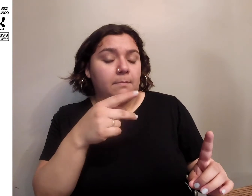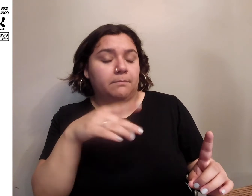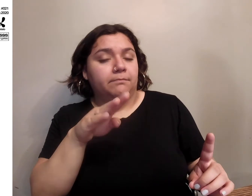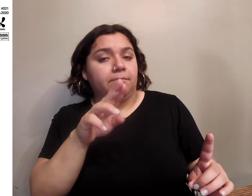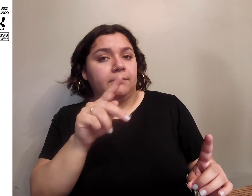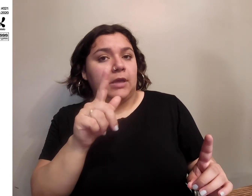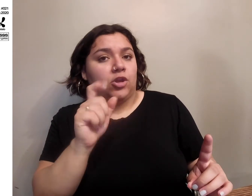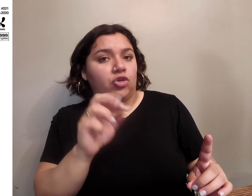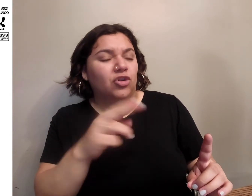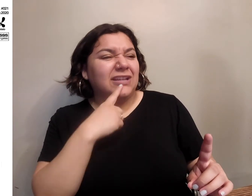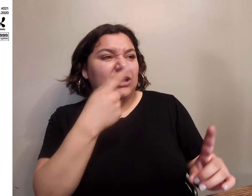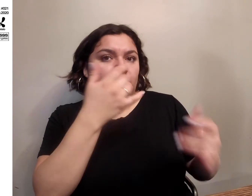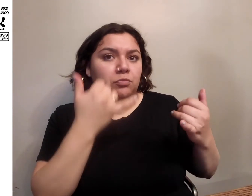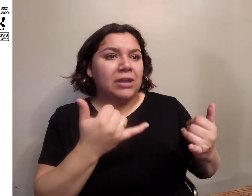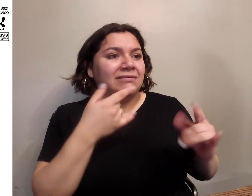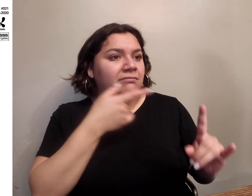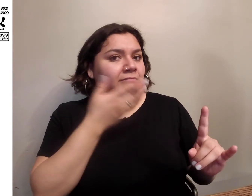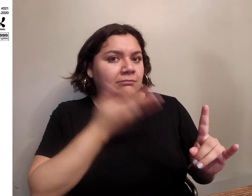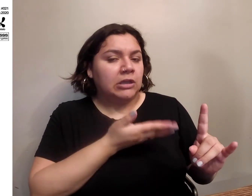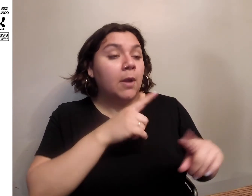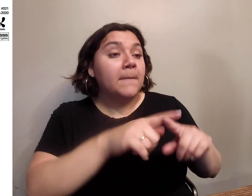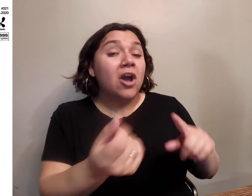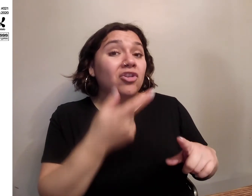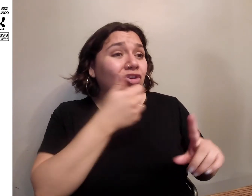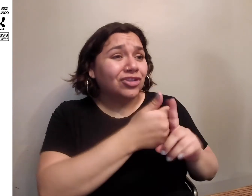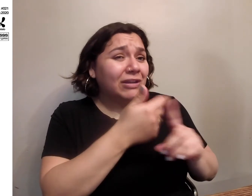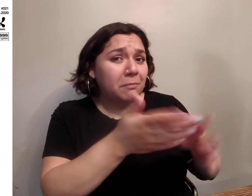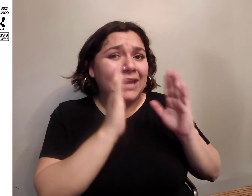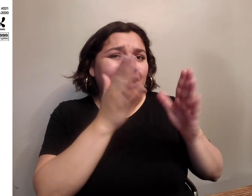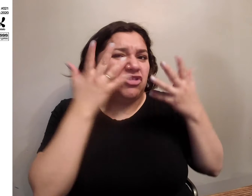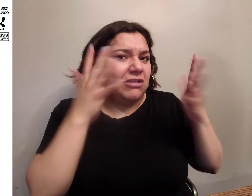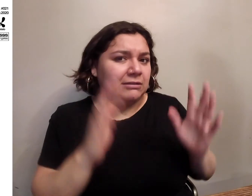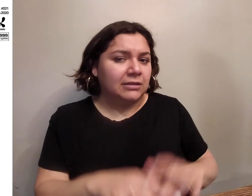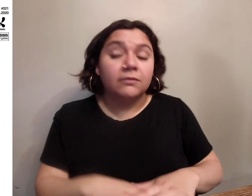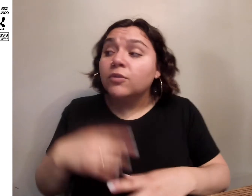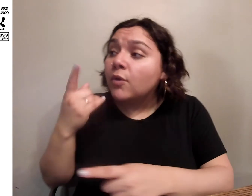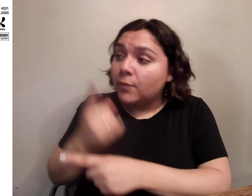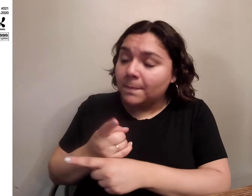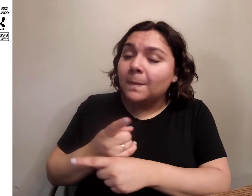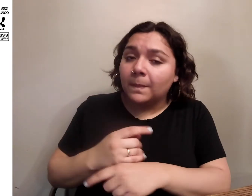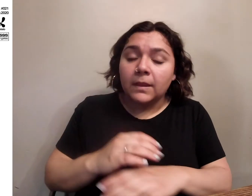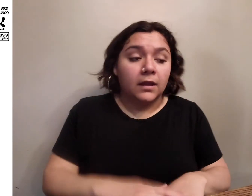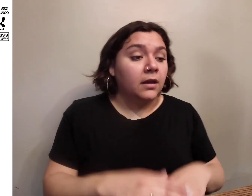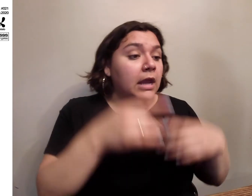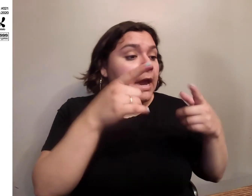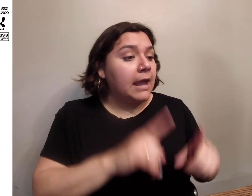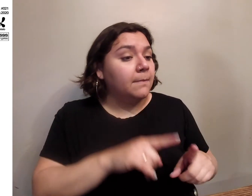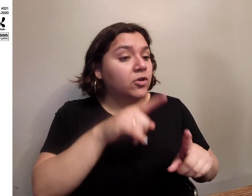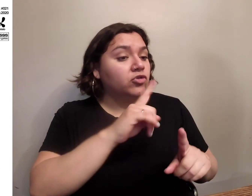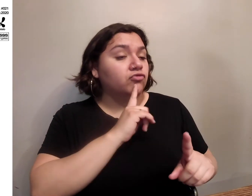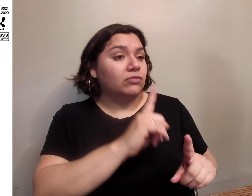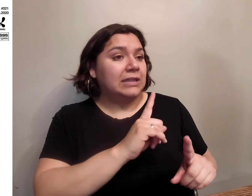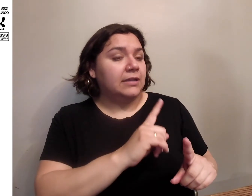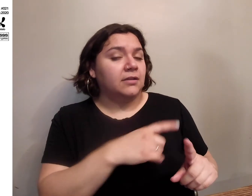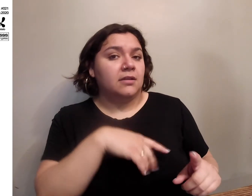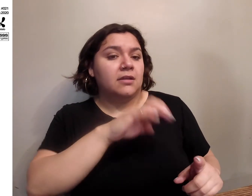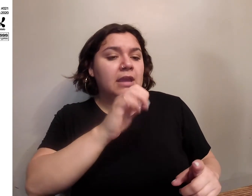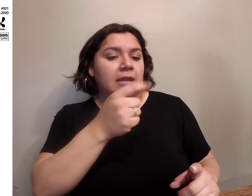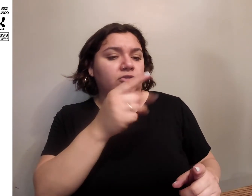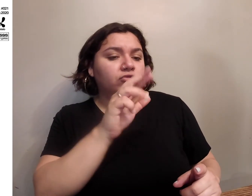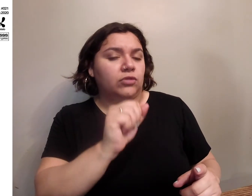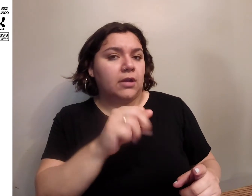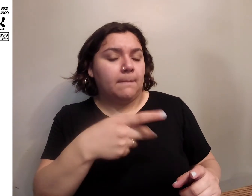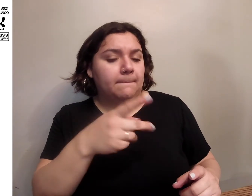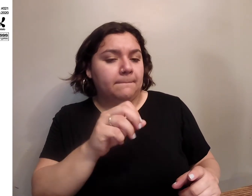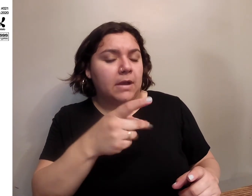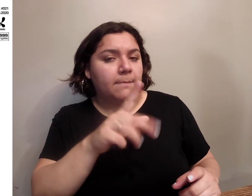was simply paying attention. And then she just extrapolated, and it made me,